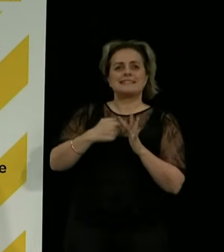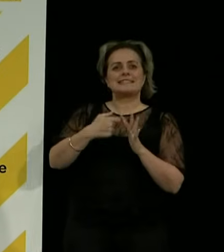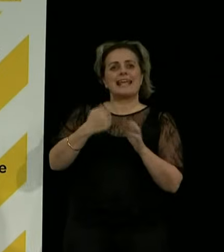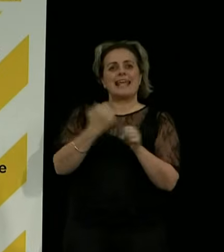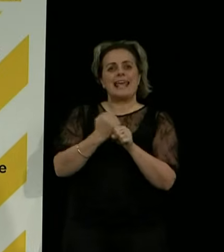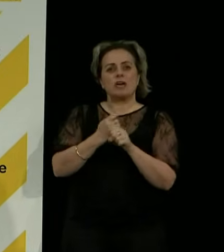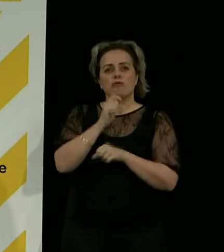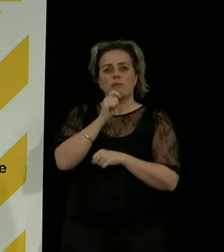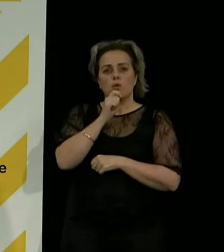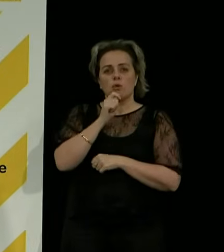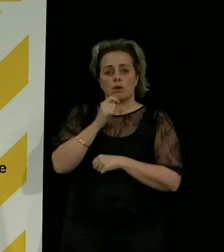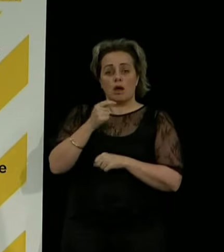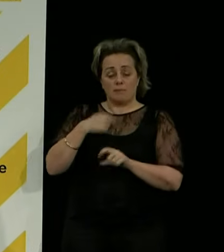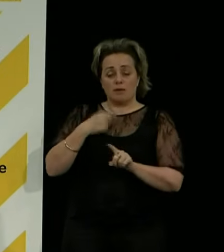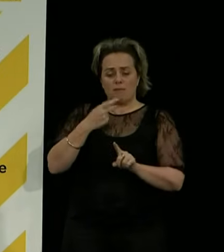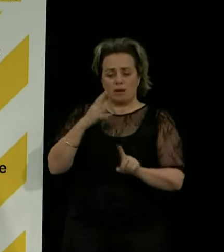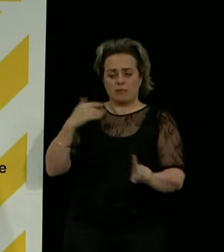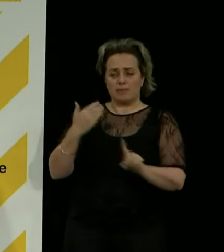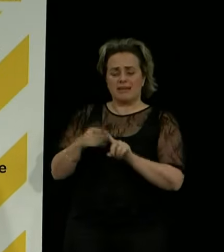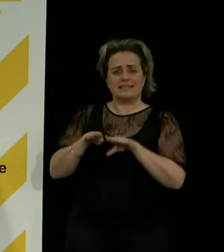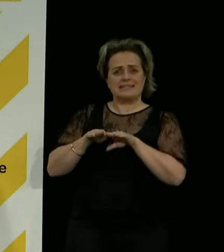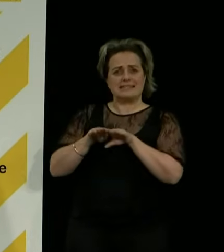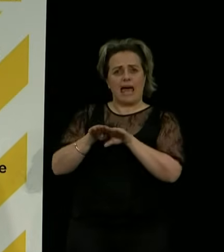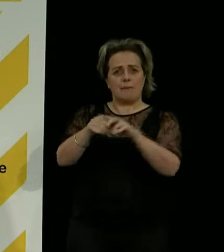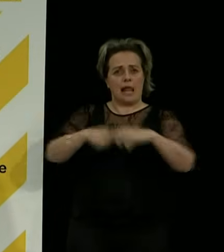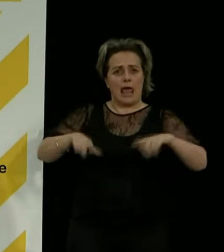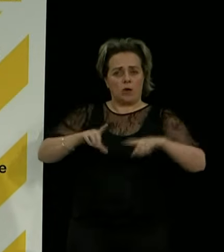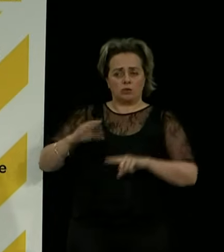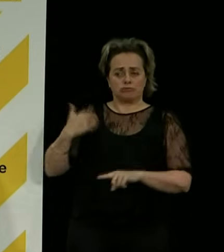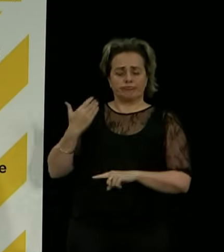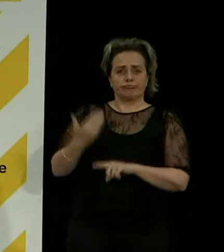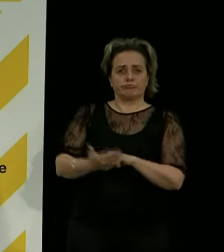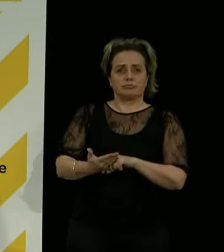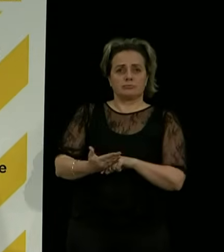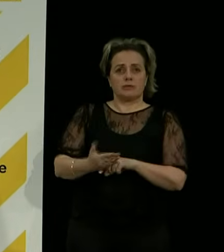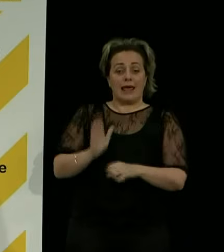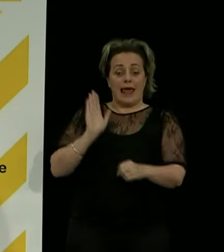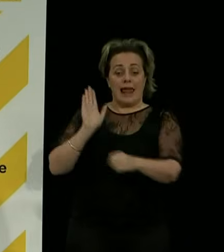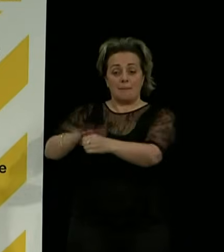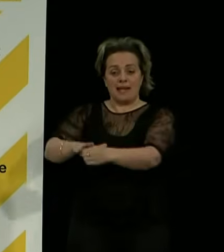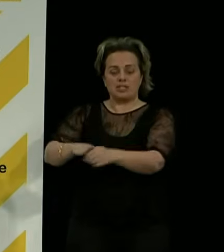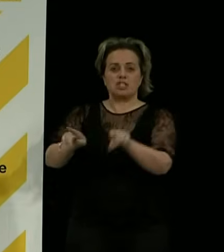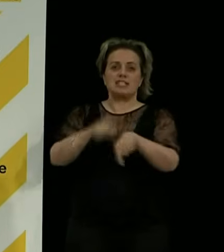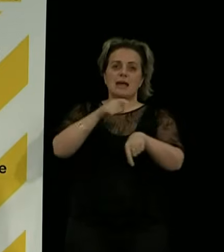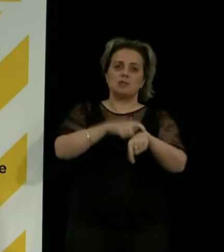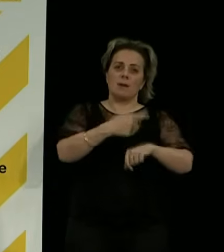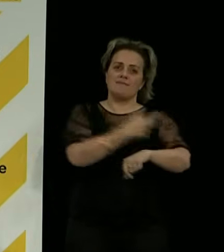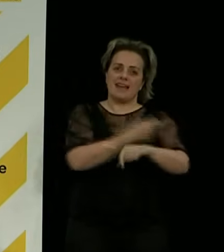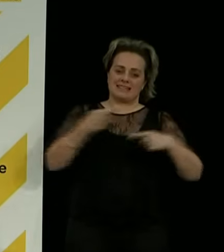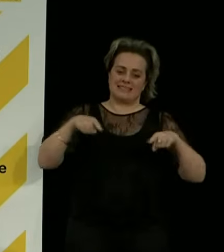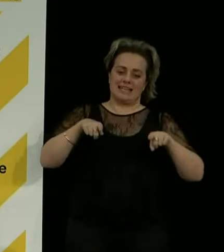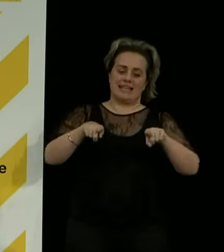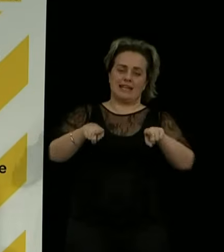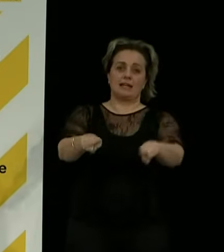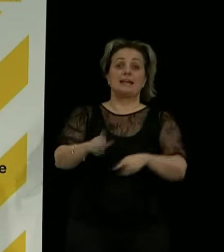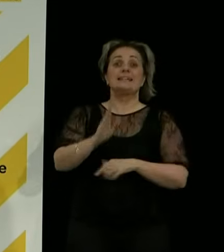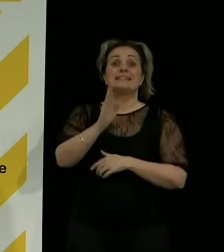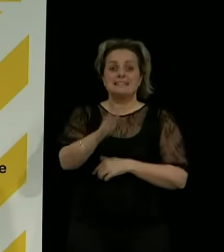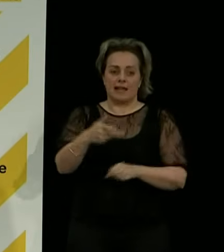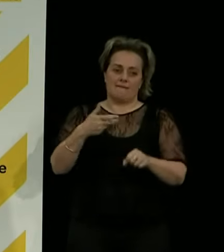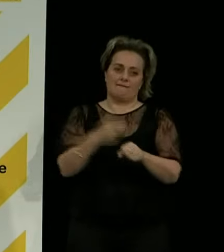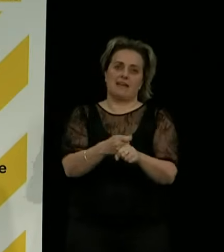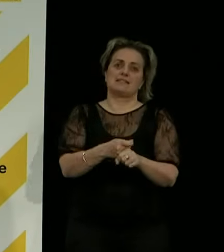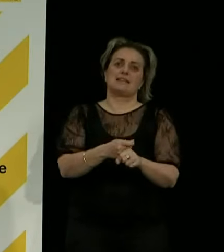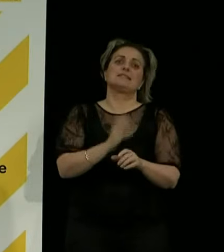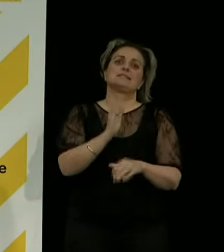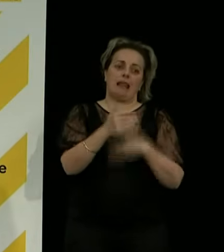my language all the way through has been totally consistent. We eliminate while we vaccinate. And we are still vaccinating, which is why we